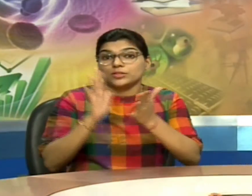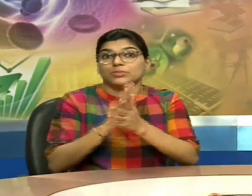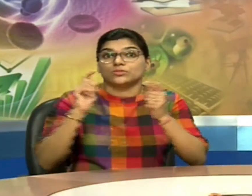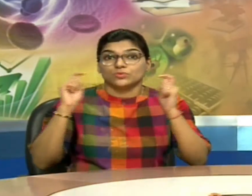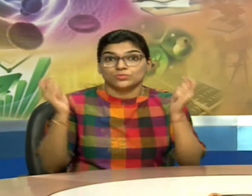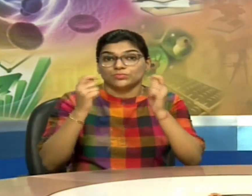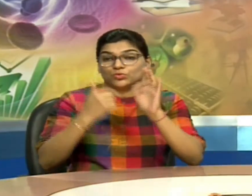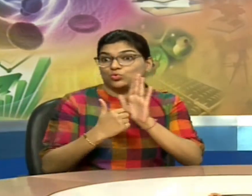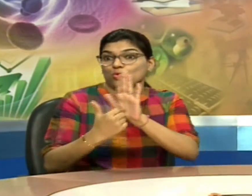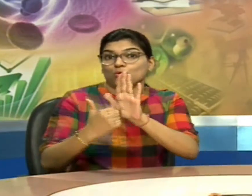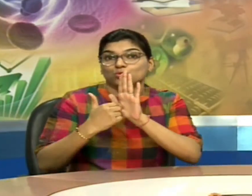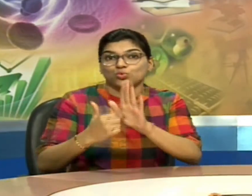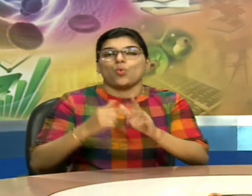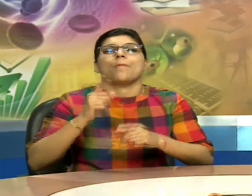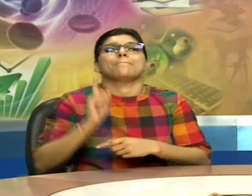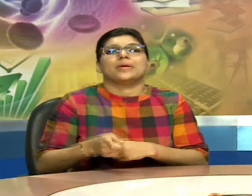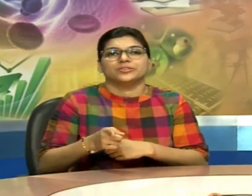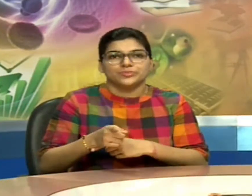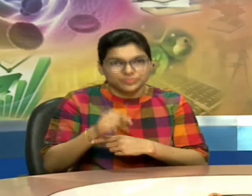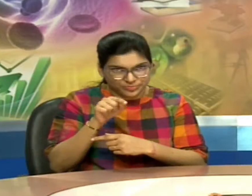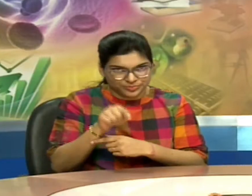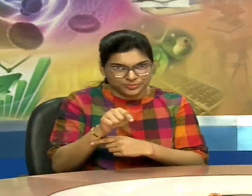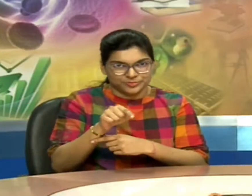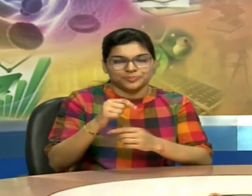We also celebrate for awareness.